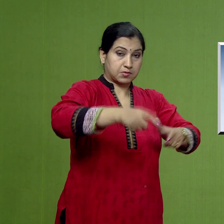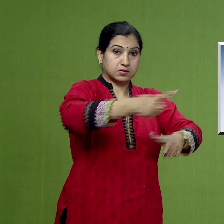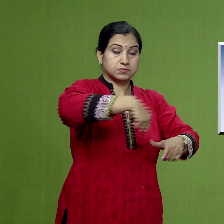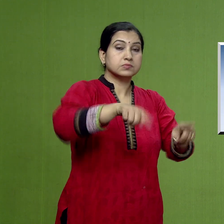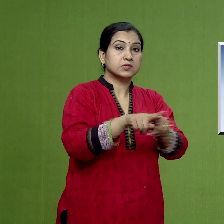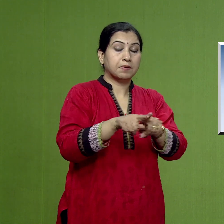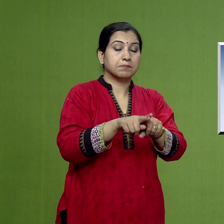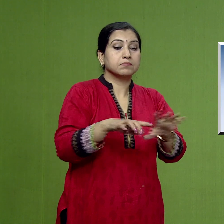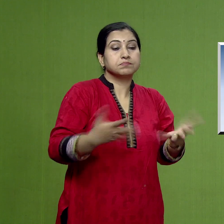resource.